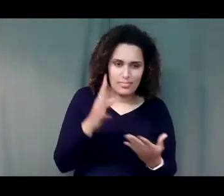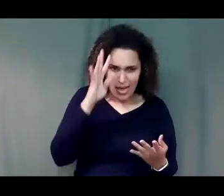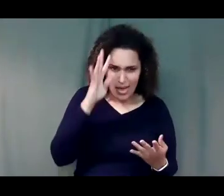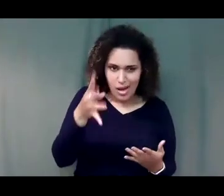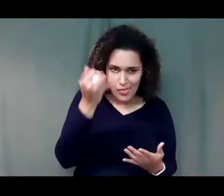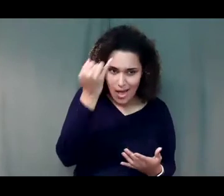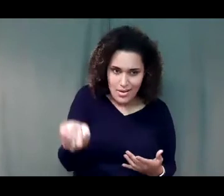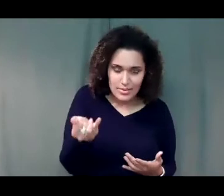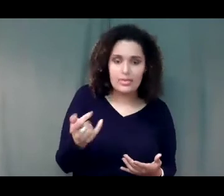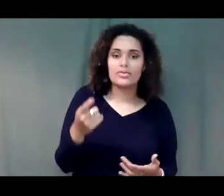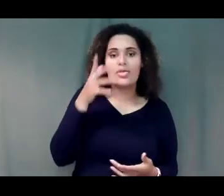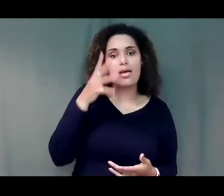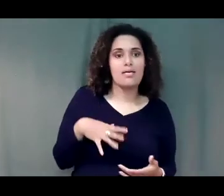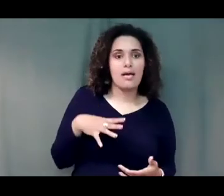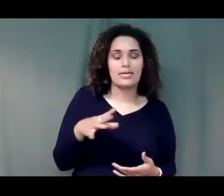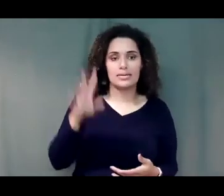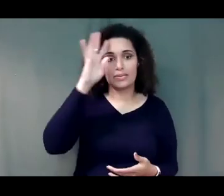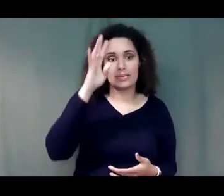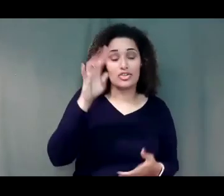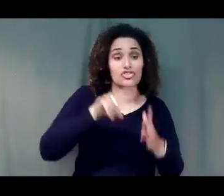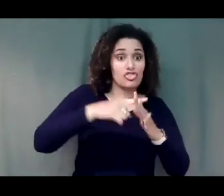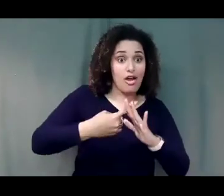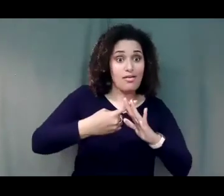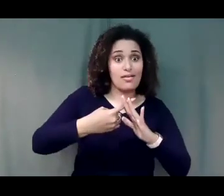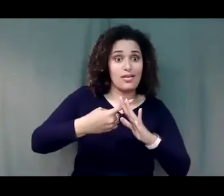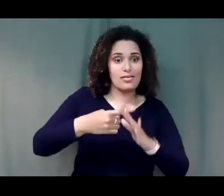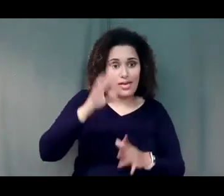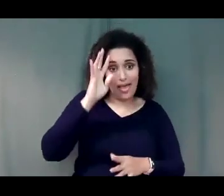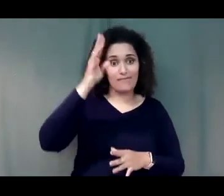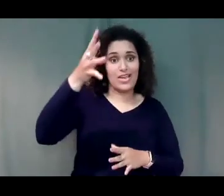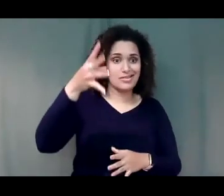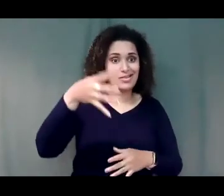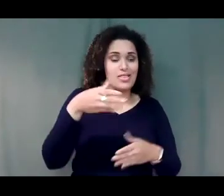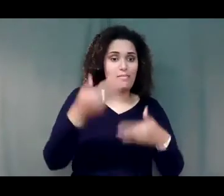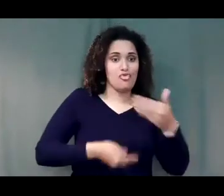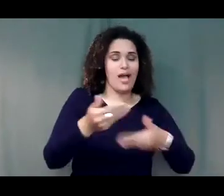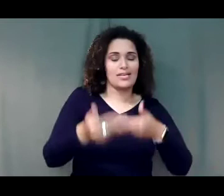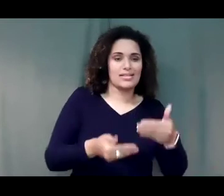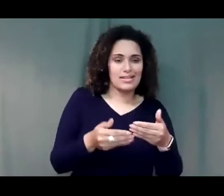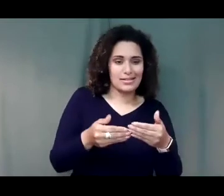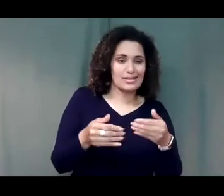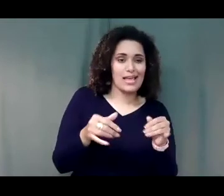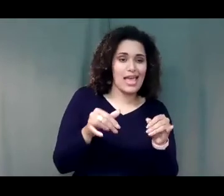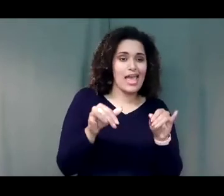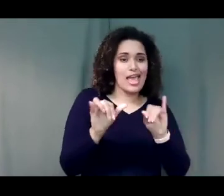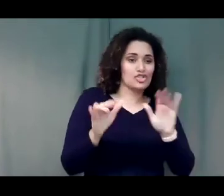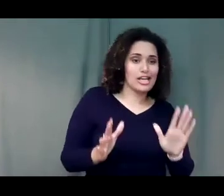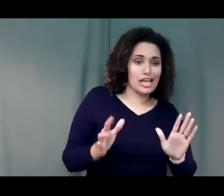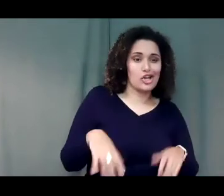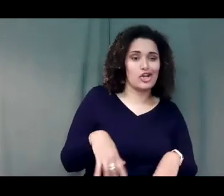who had started the company had invented this process. He was kind of an inventor, engineer, liked to come up with